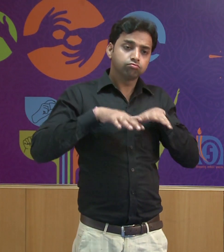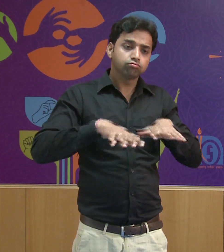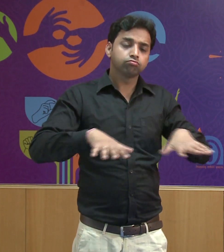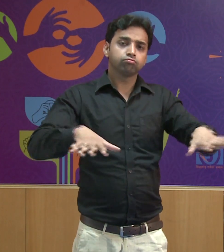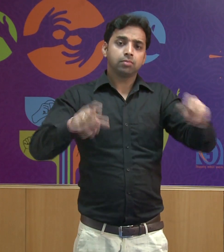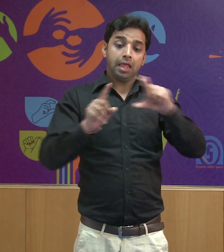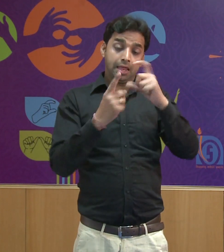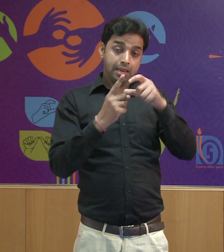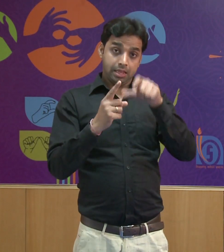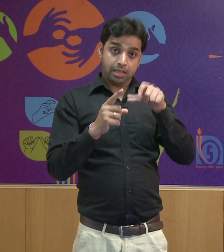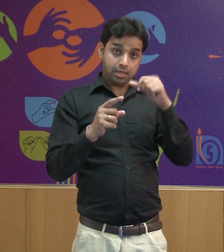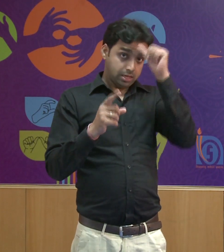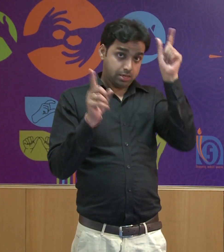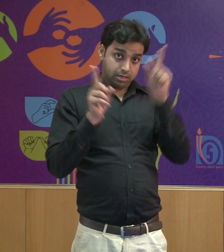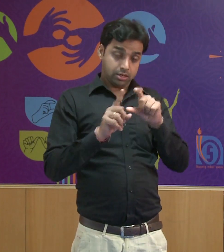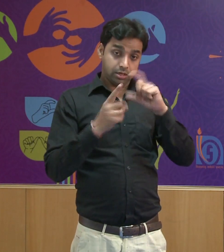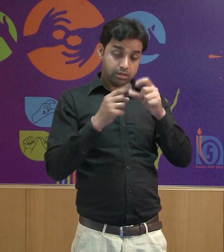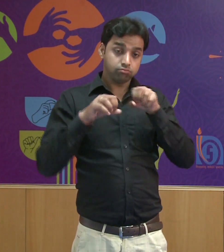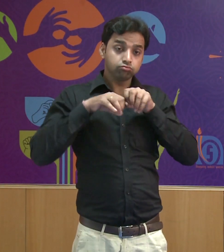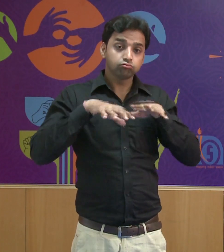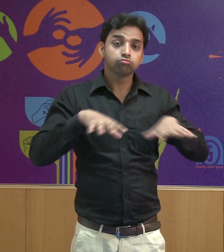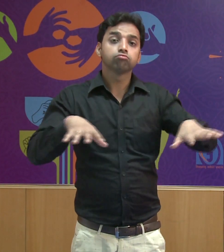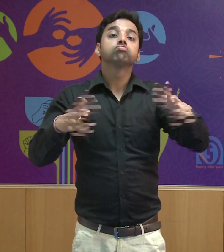culture in foreign countries.